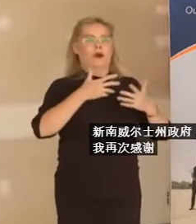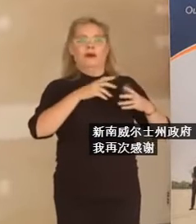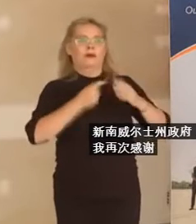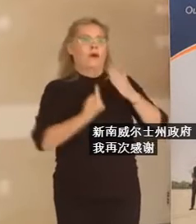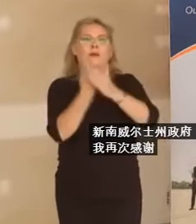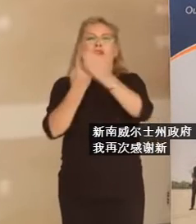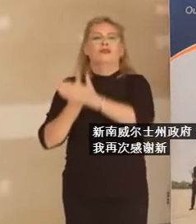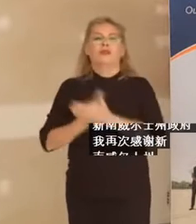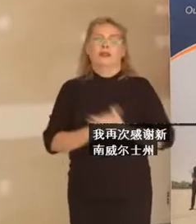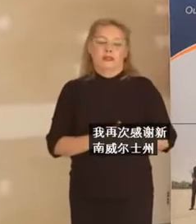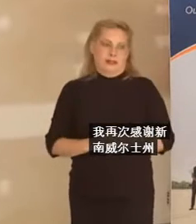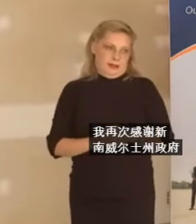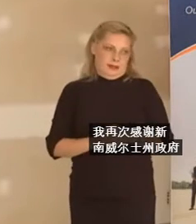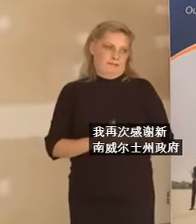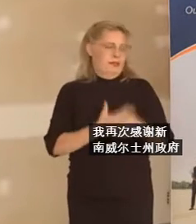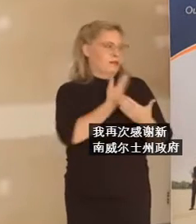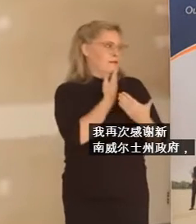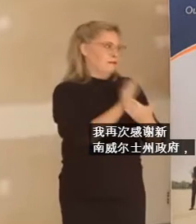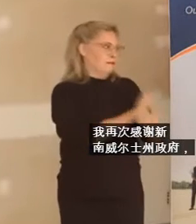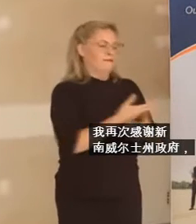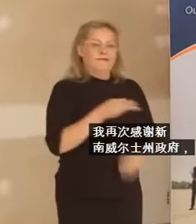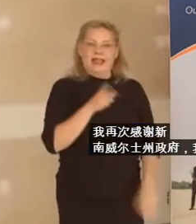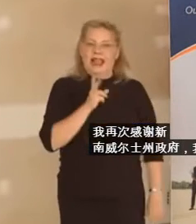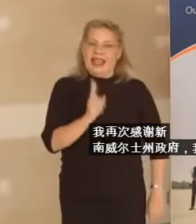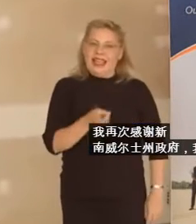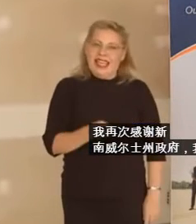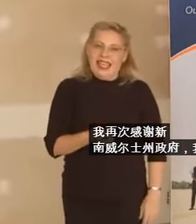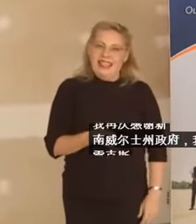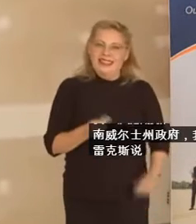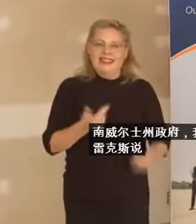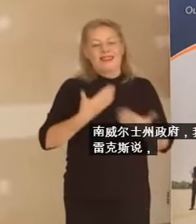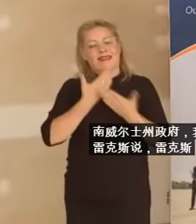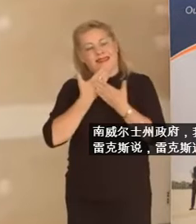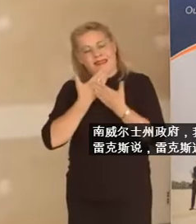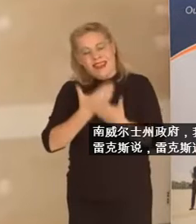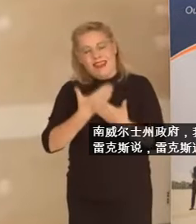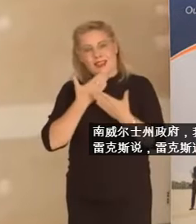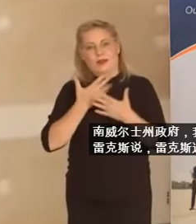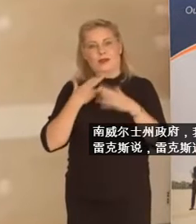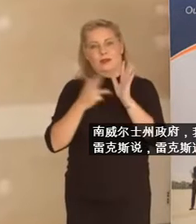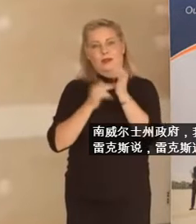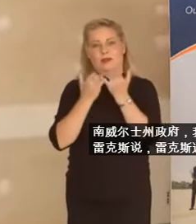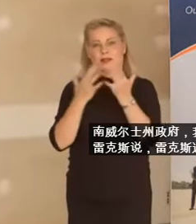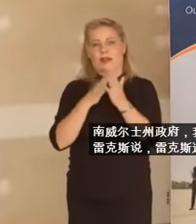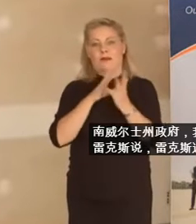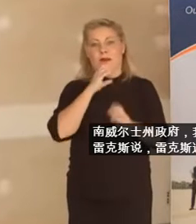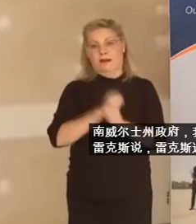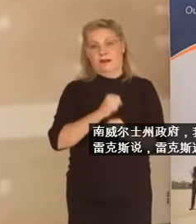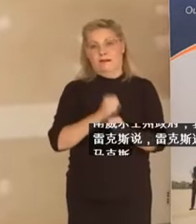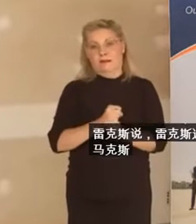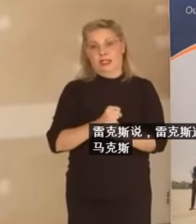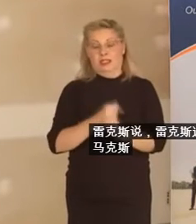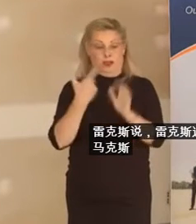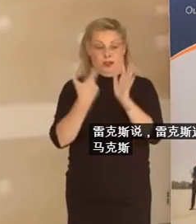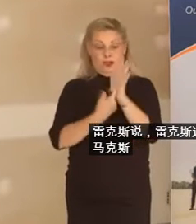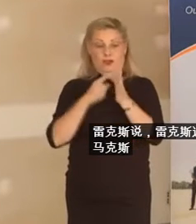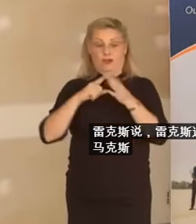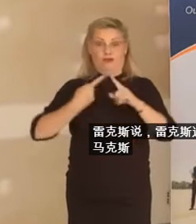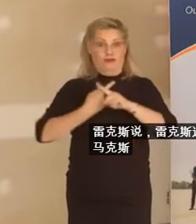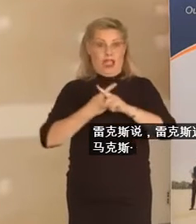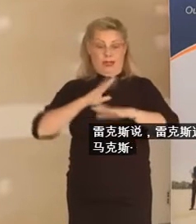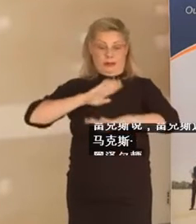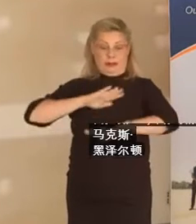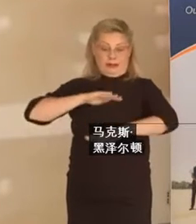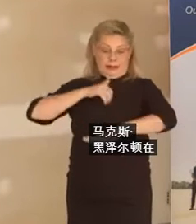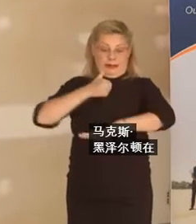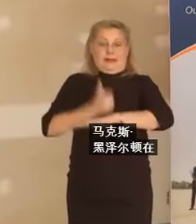you to the Government of New South Wales. And I'd say on behalf of Rex that Rex was born and bred in New South Wales nearly 70